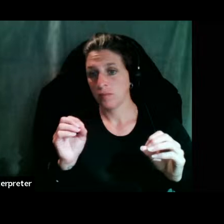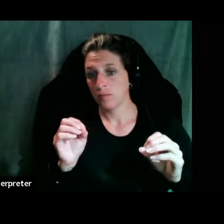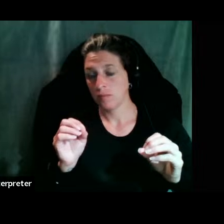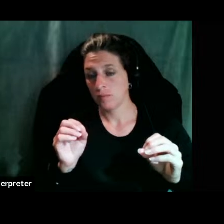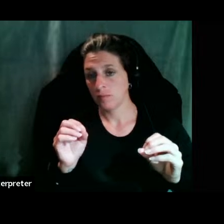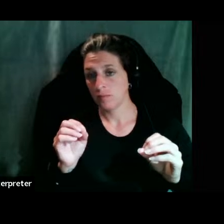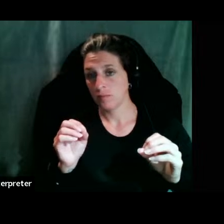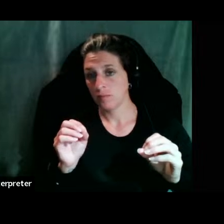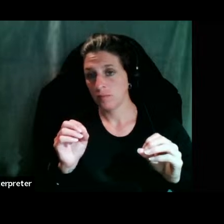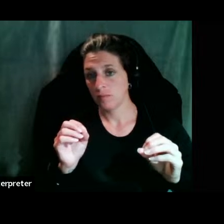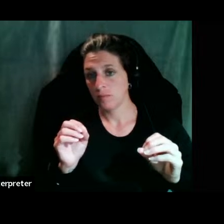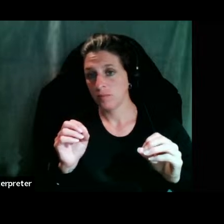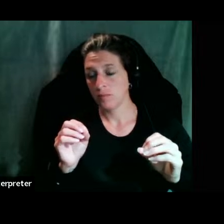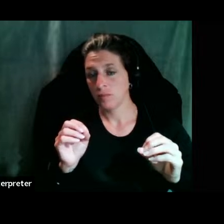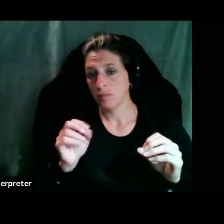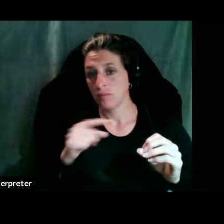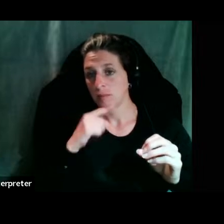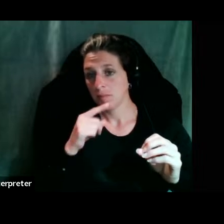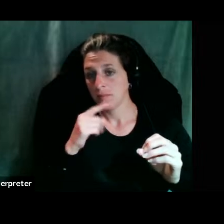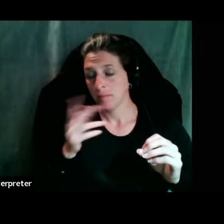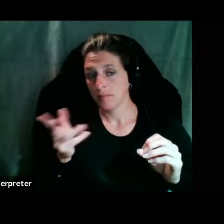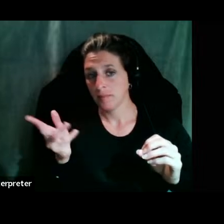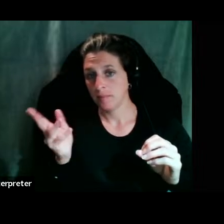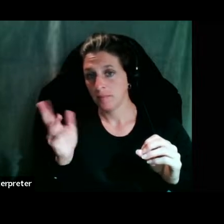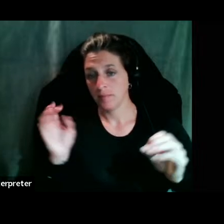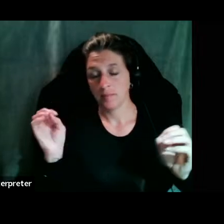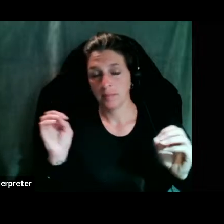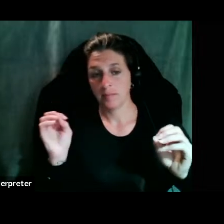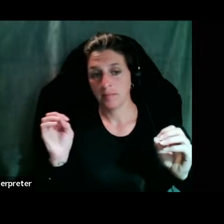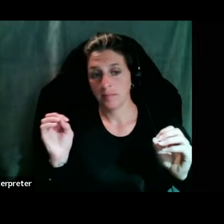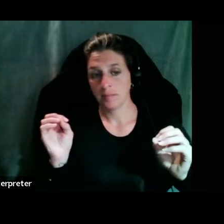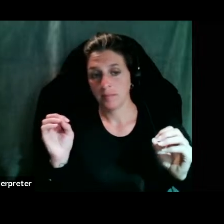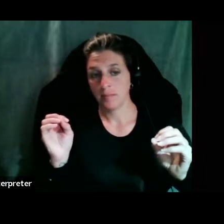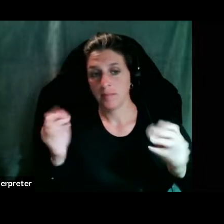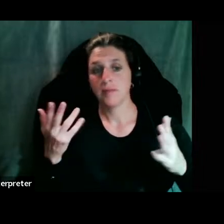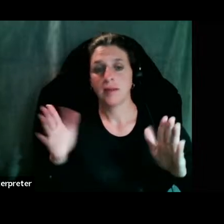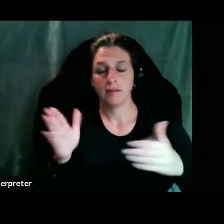Okay. How about public? There are none. Okay, now we're adjourned. Thank you.